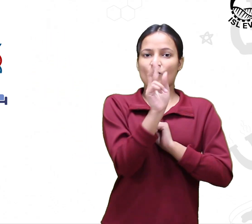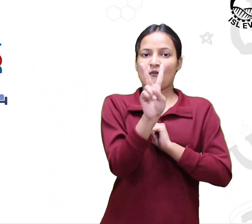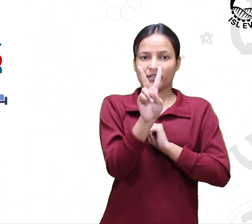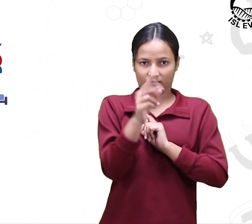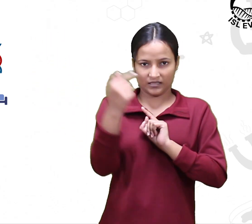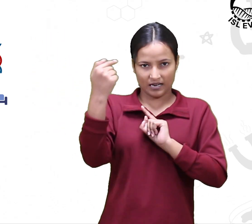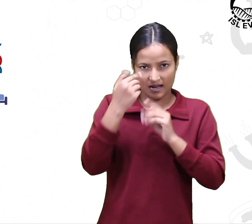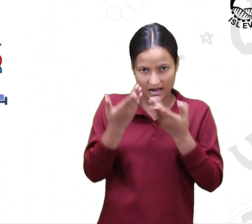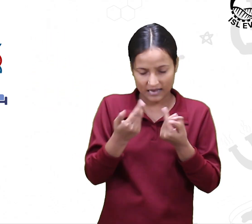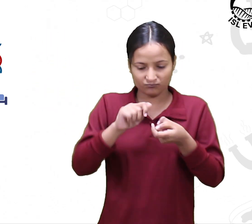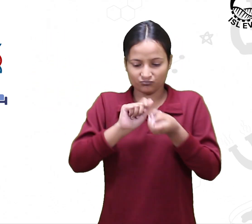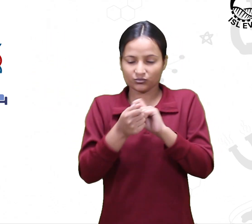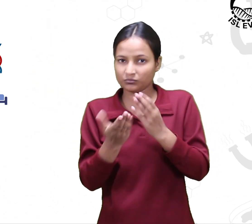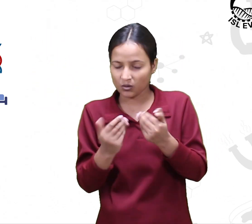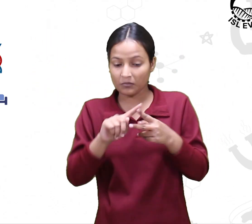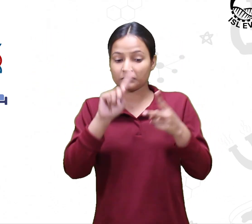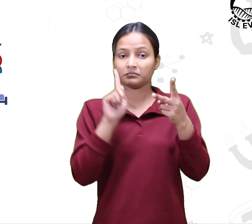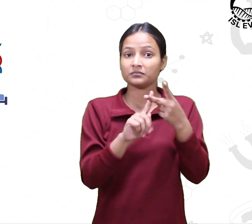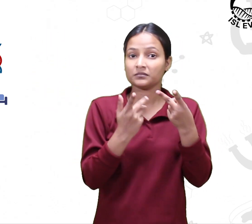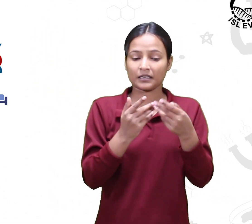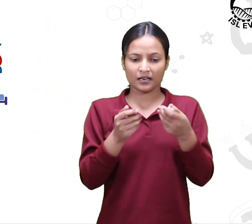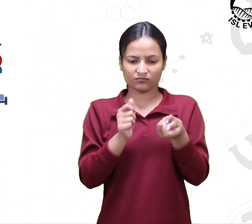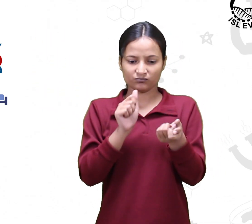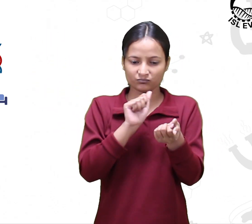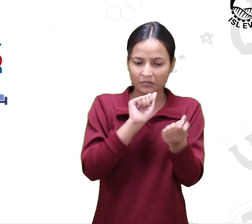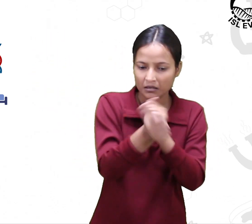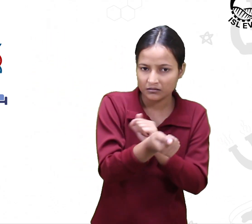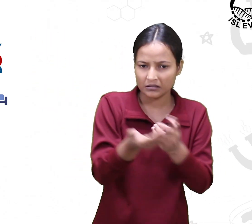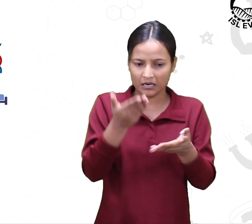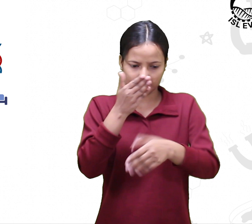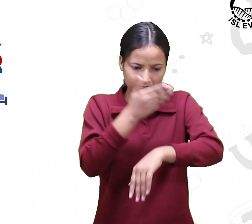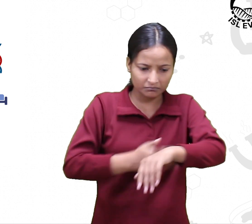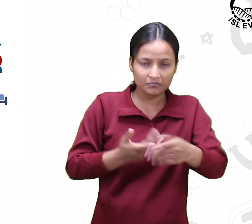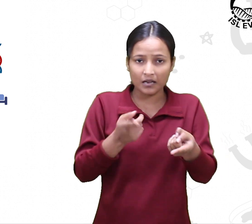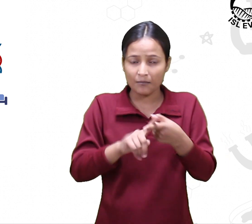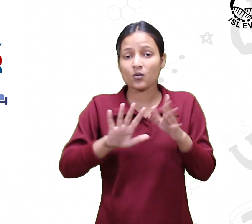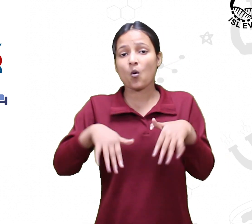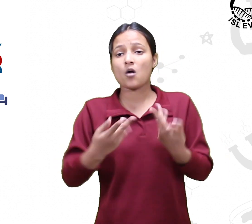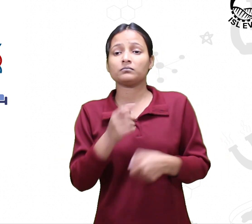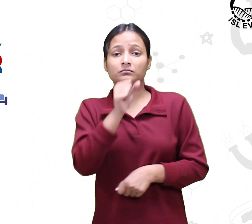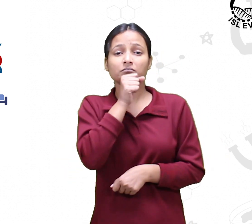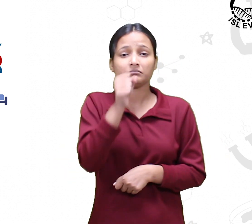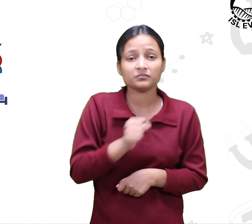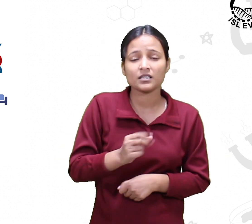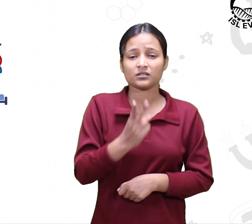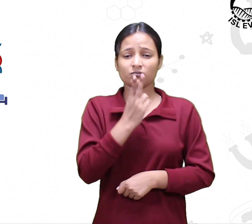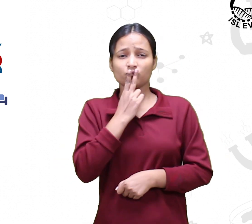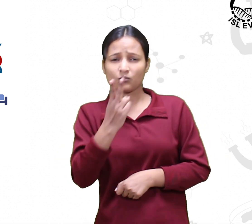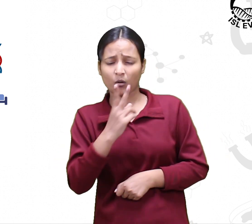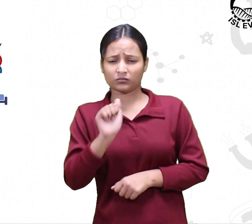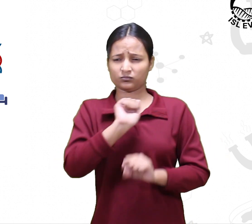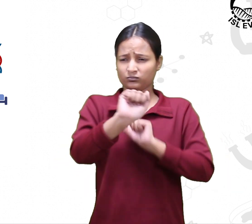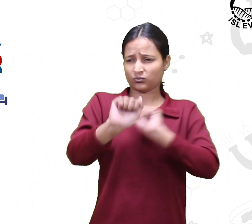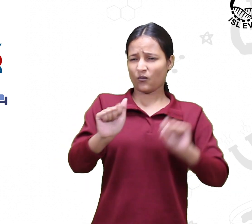food habits, risks, usual things, aging, smoking, so many other risk factors that we are exposed to, are stress in our